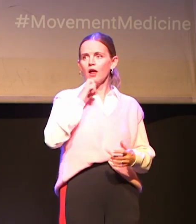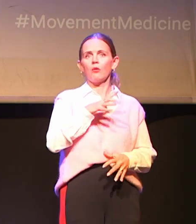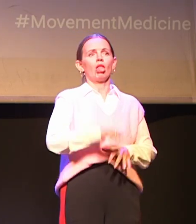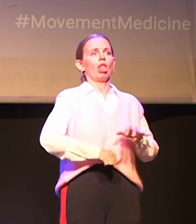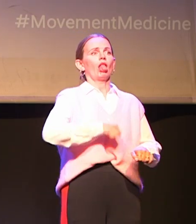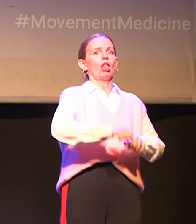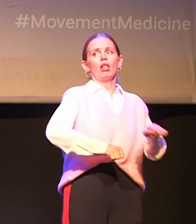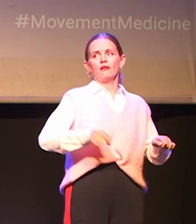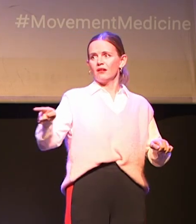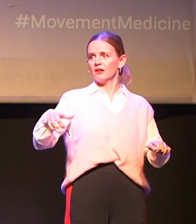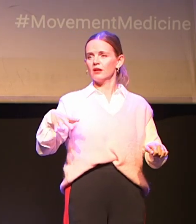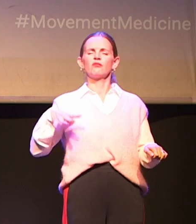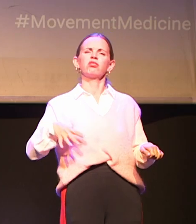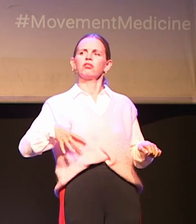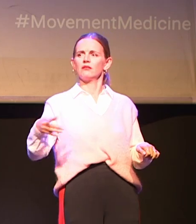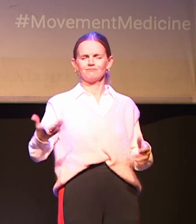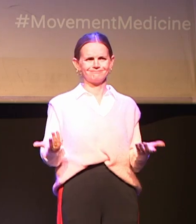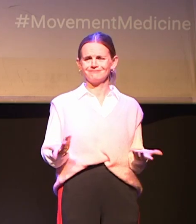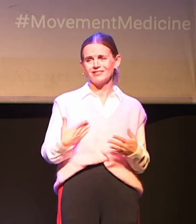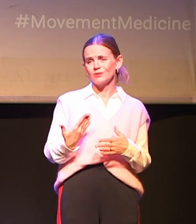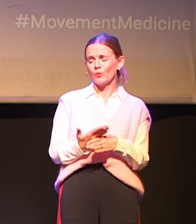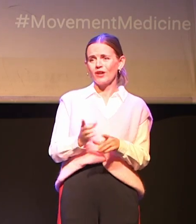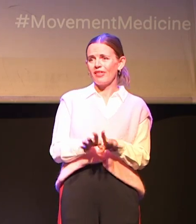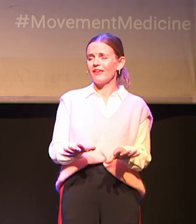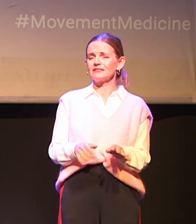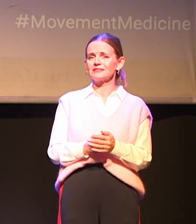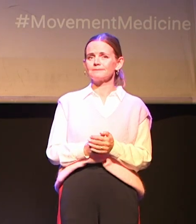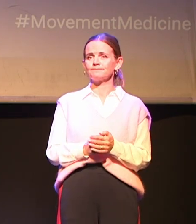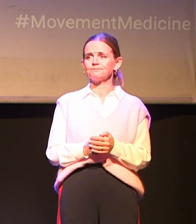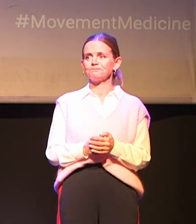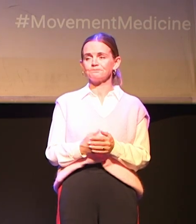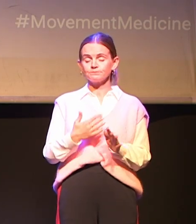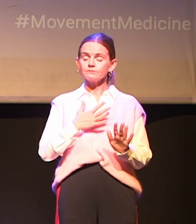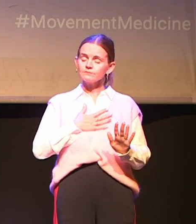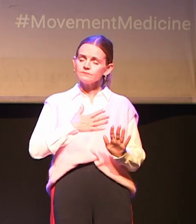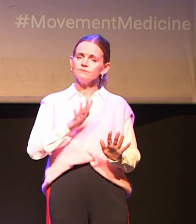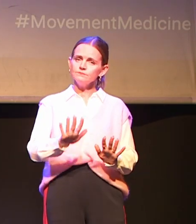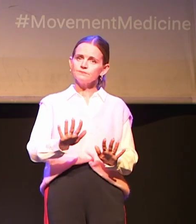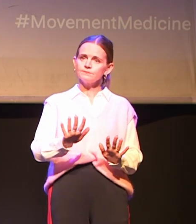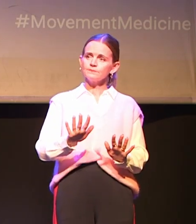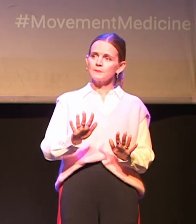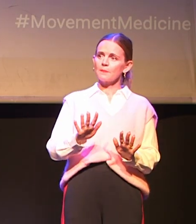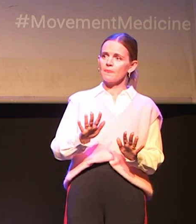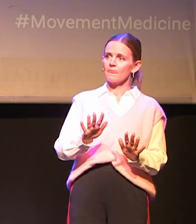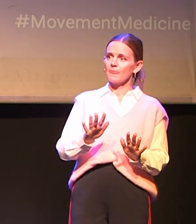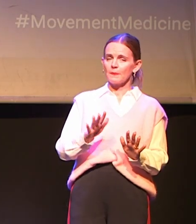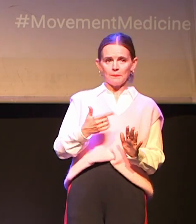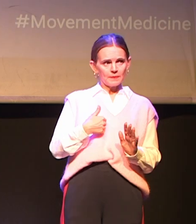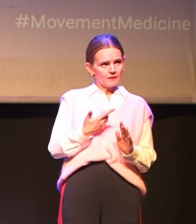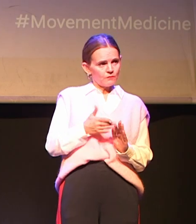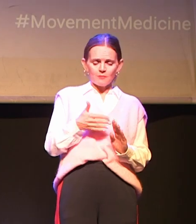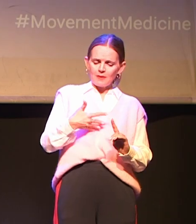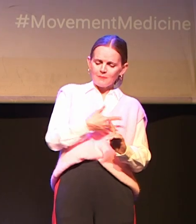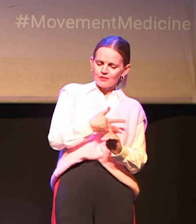Right? Like it does not work like that. And I say this, and I'm gonna say this. I'm coming at this from a deep disability justice